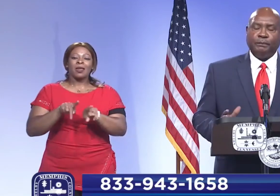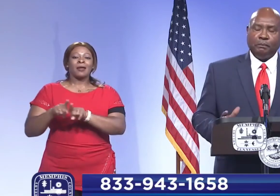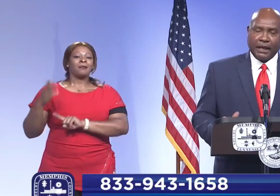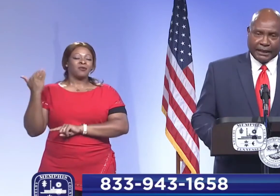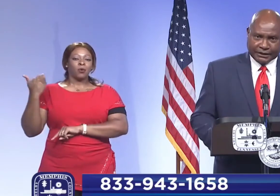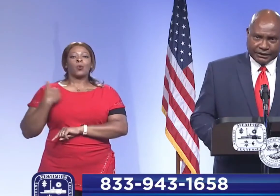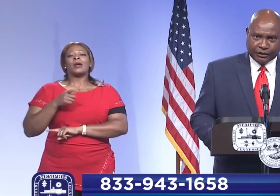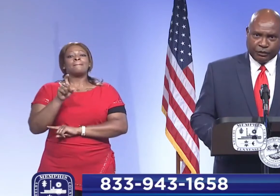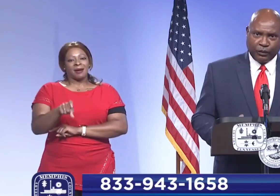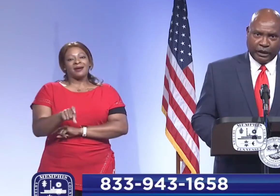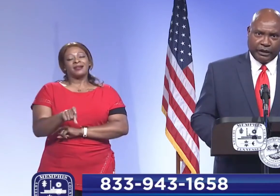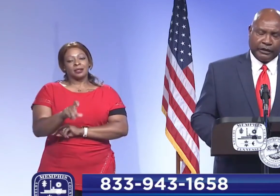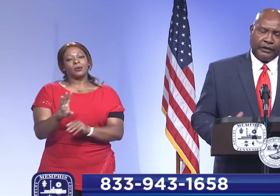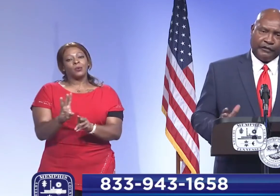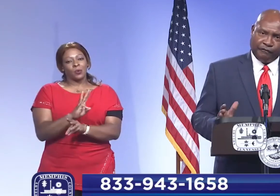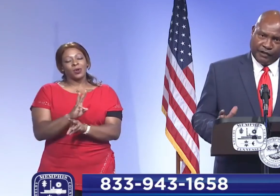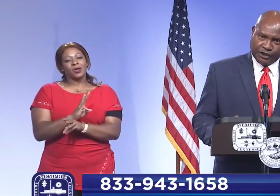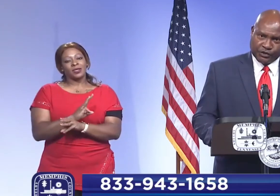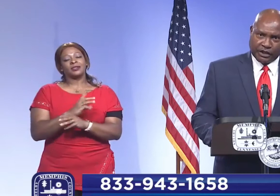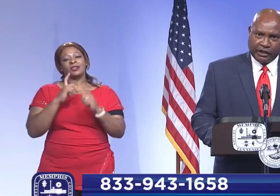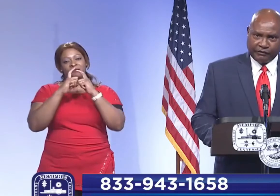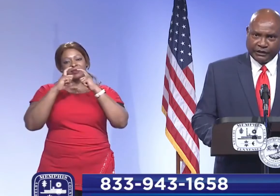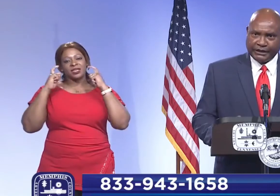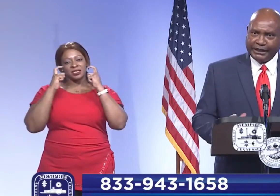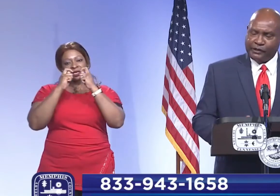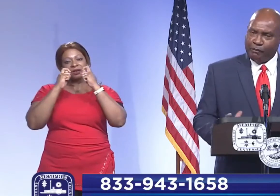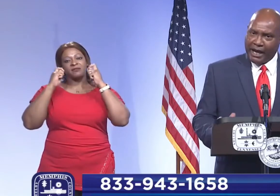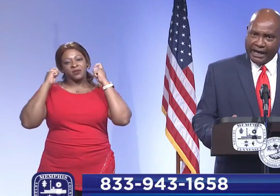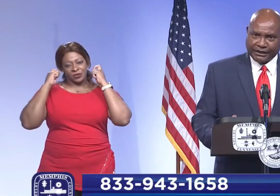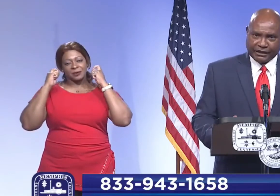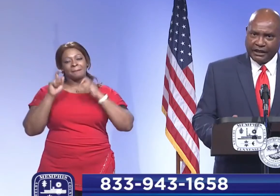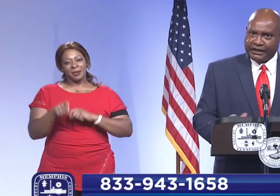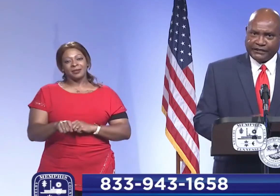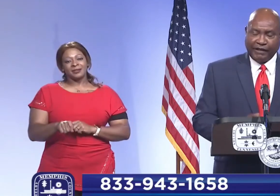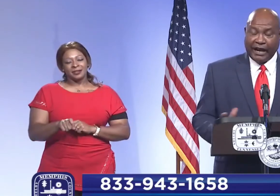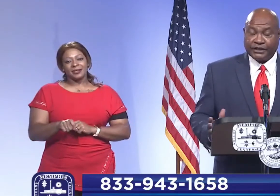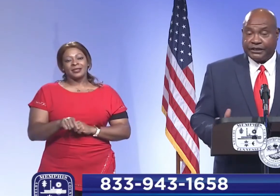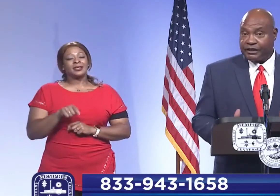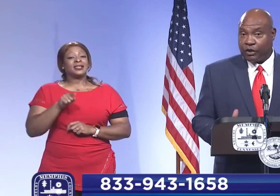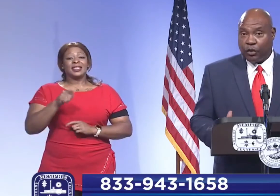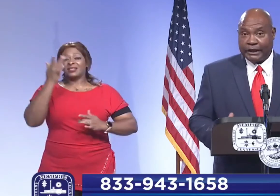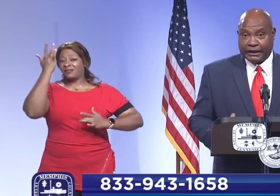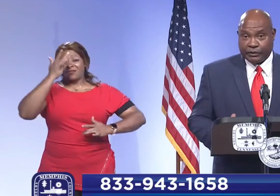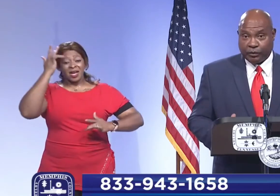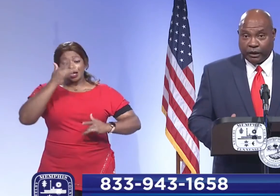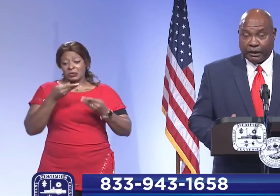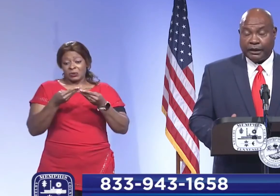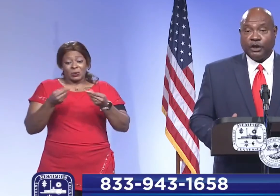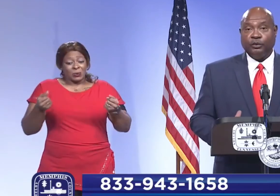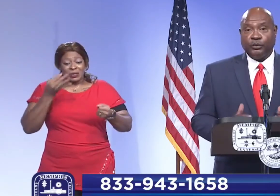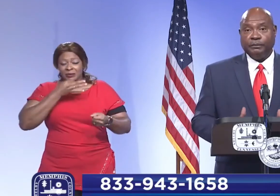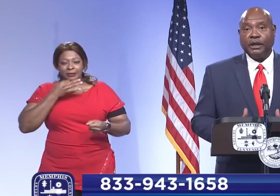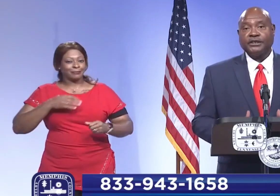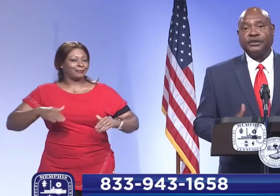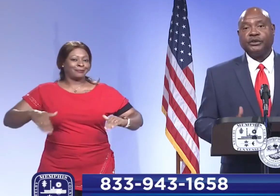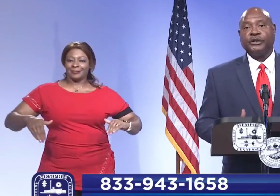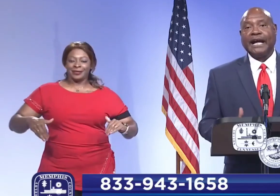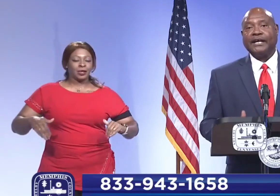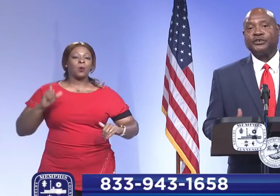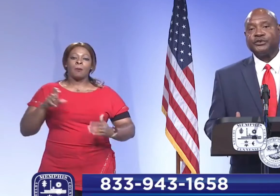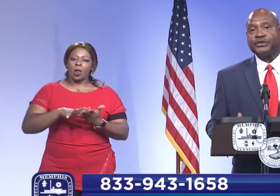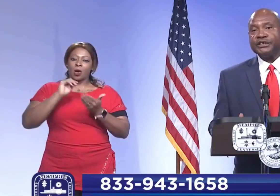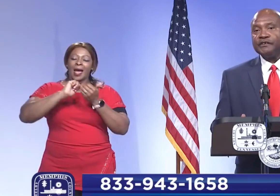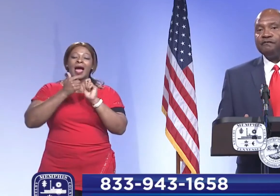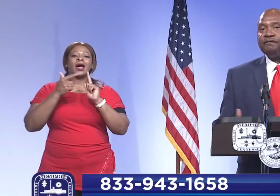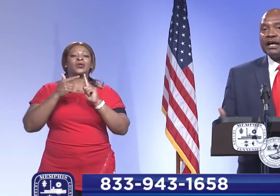we must wear the facial covering and the mask. This virus isn't going anywhere. We must learn how